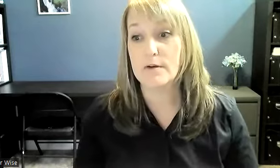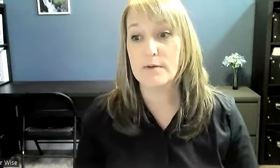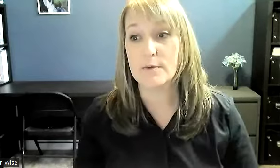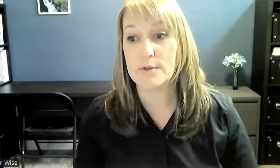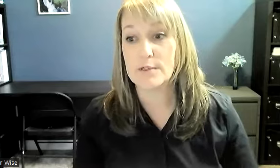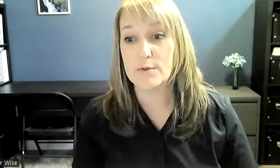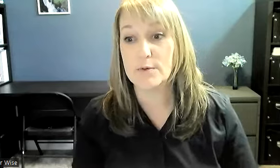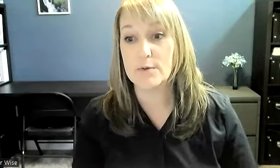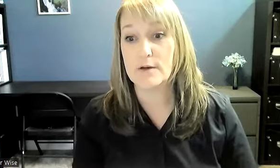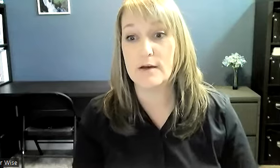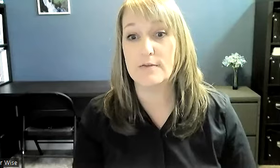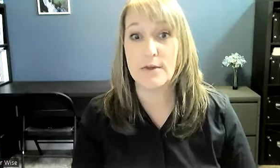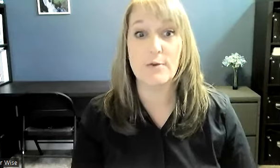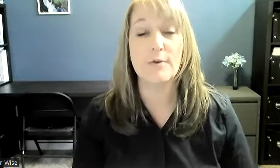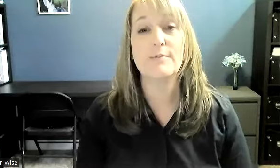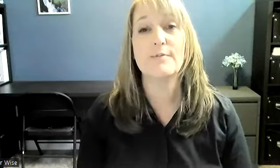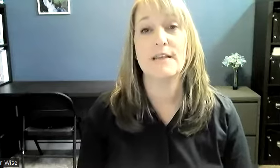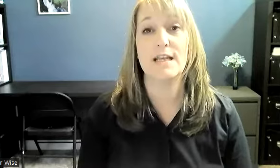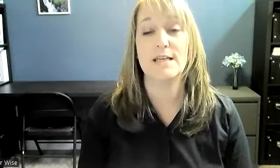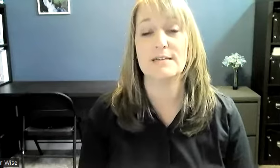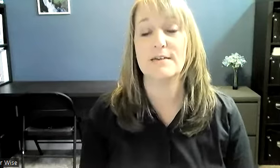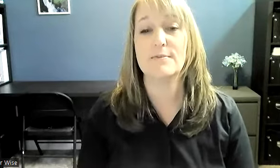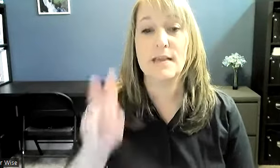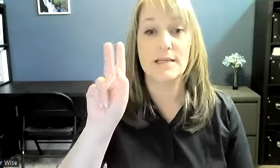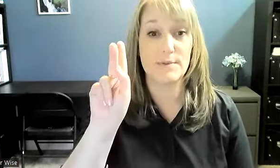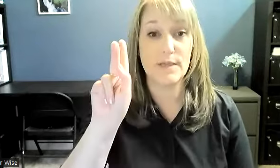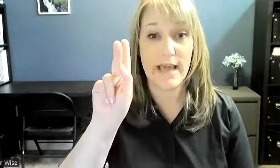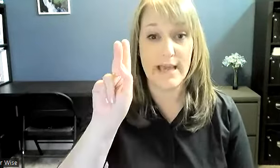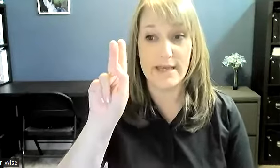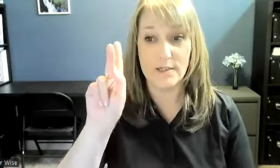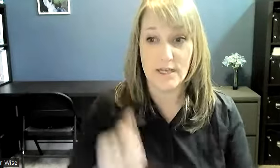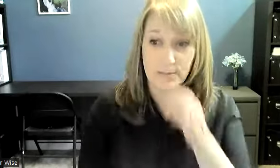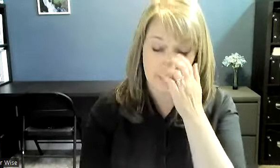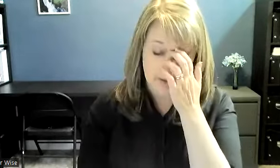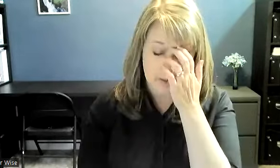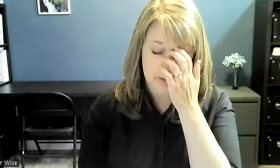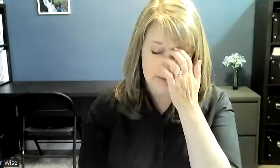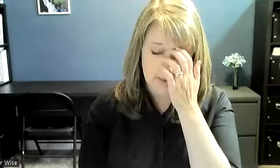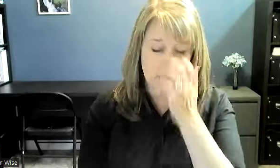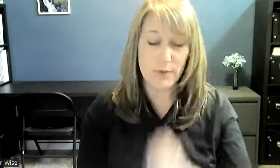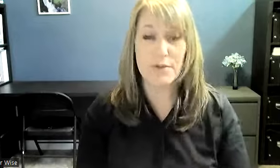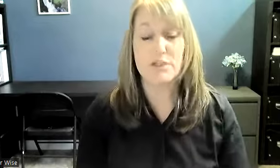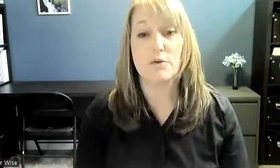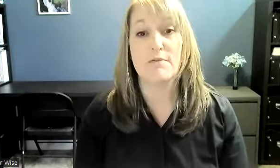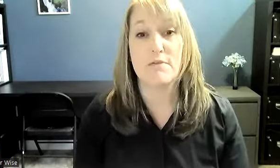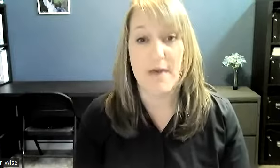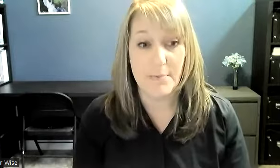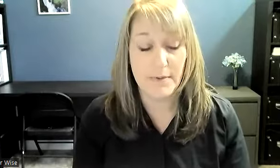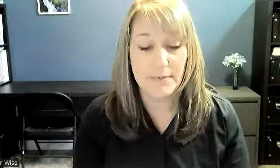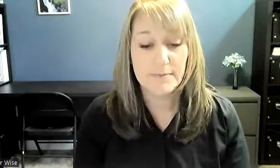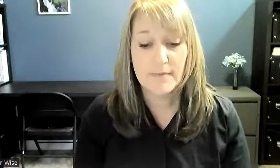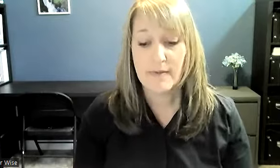or the two of you in ASL. And it's with a K handshake. We're going to start with the two of them.